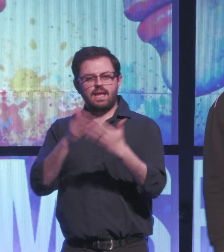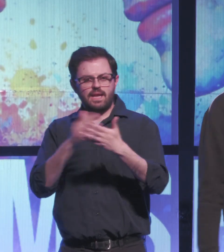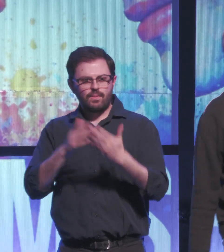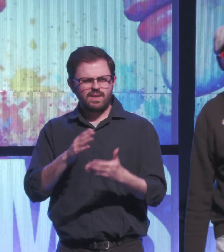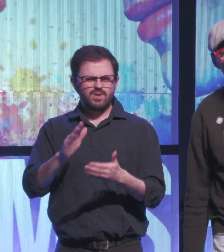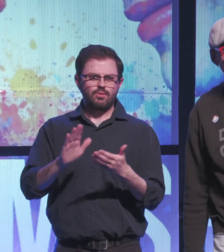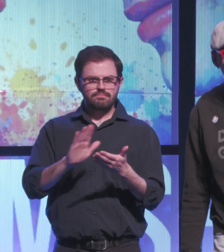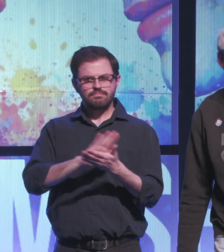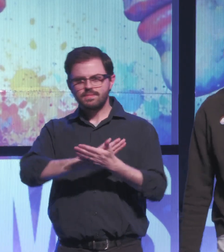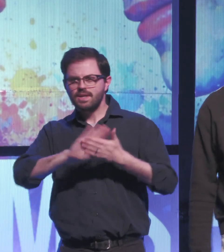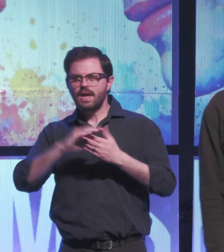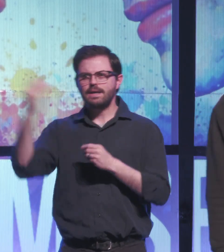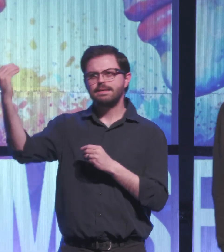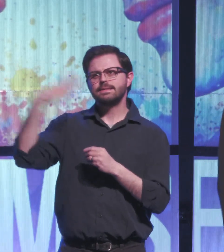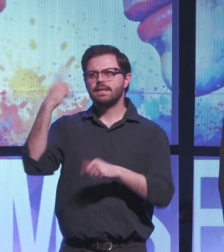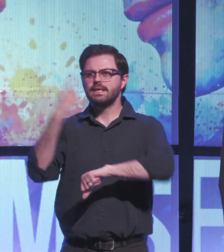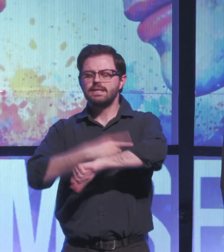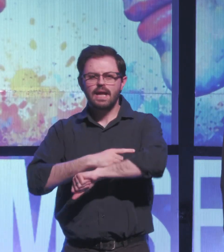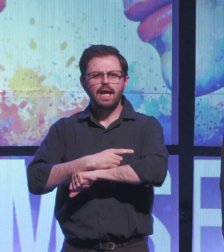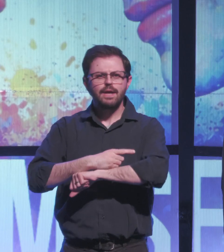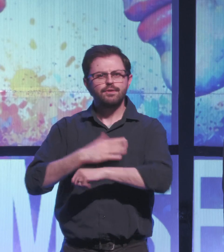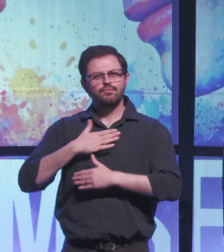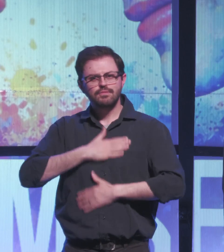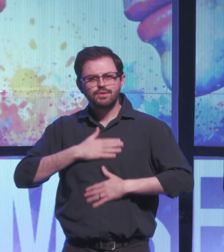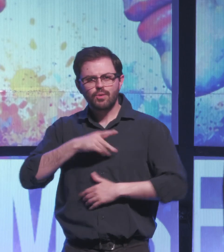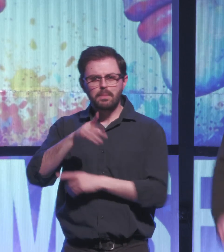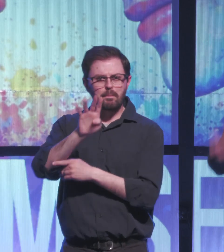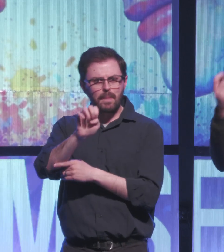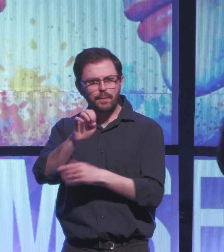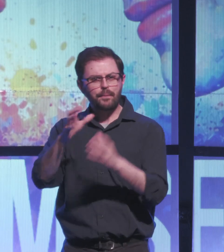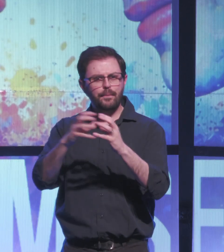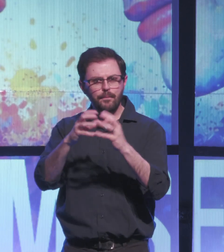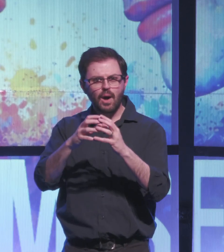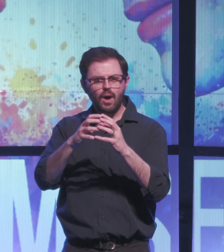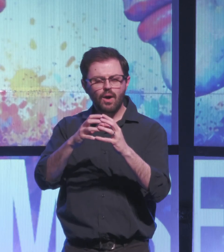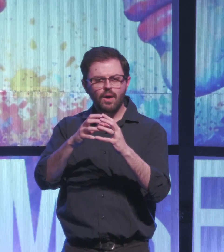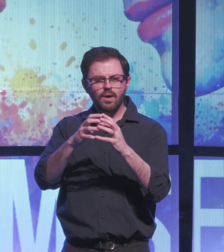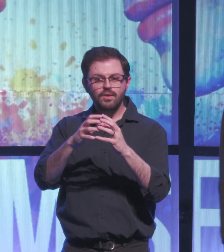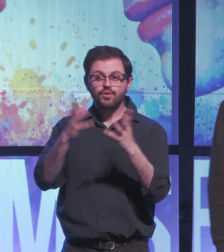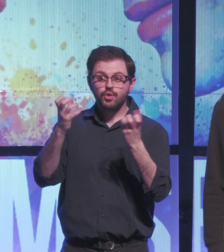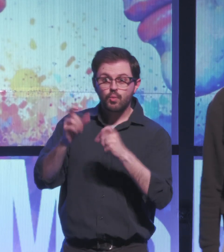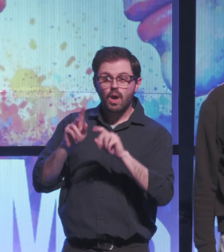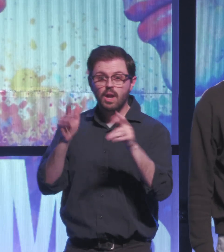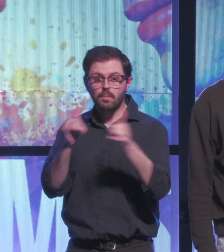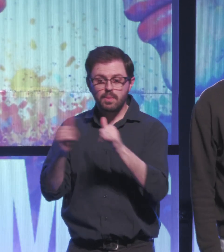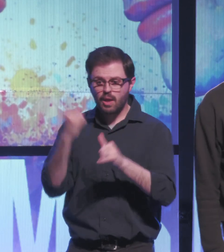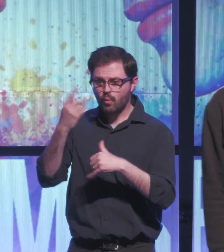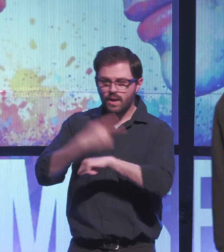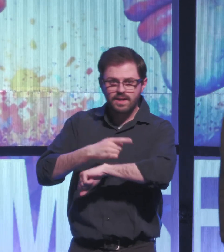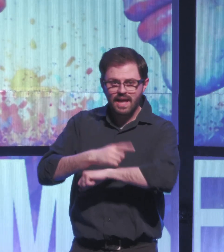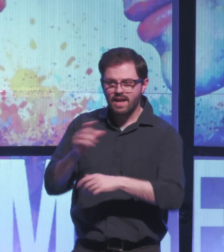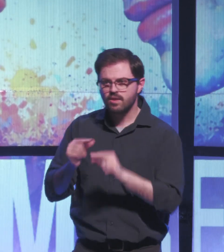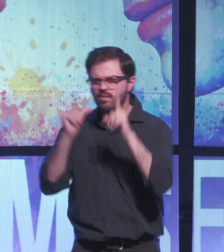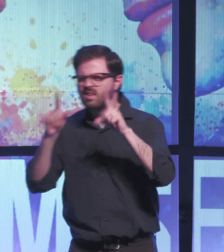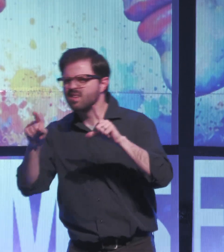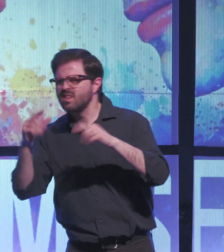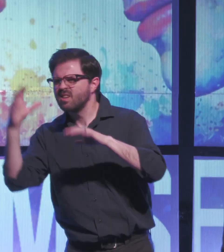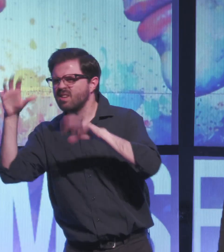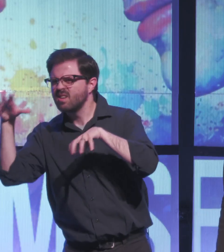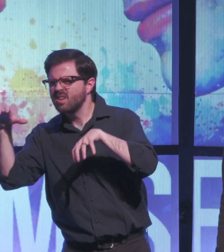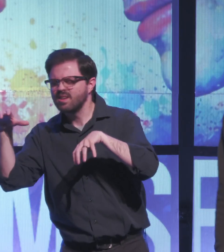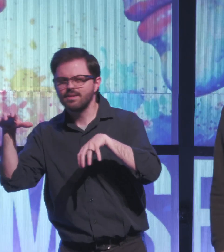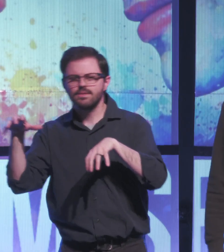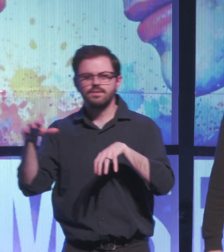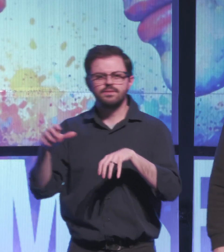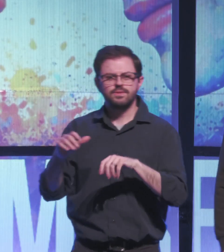You wake up and it's raining outside. And now you're faced with a choice. Is your life miserable that day? I can't play pickleball. I was going to